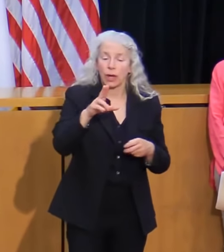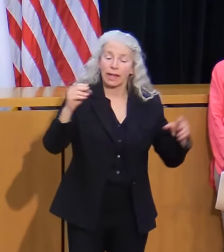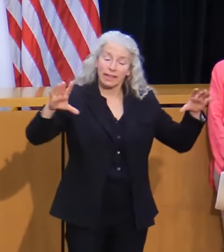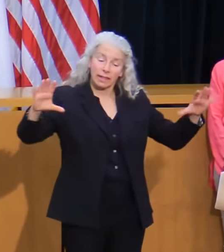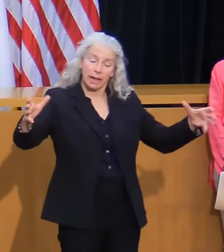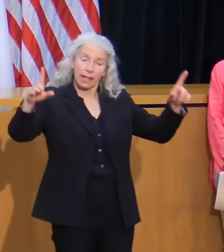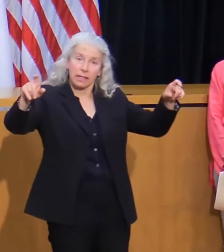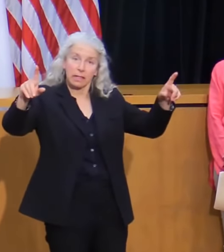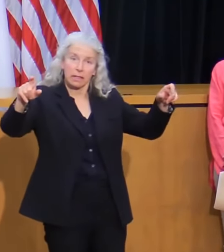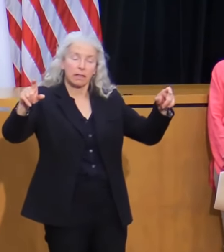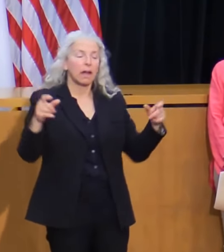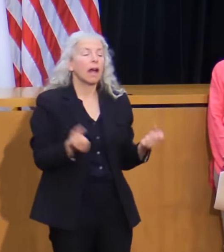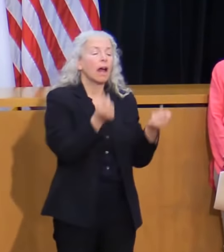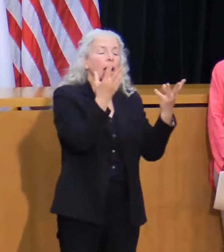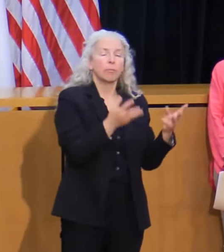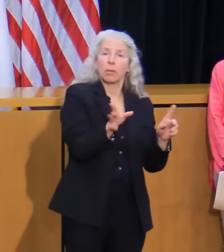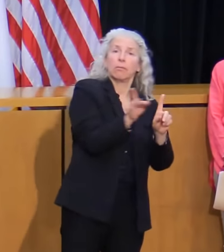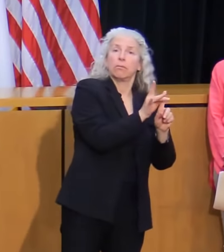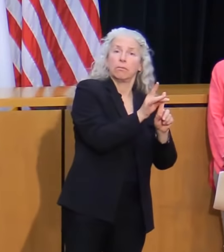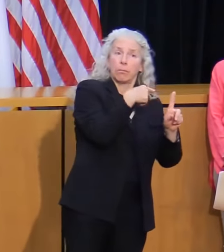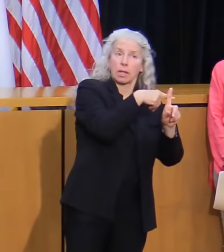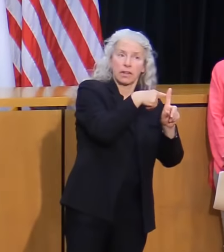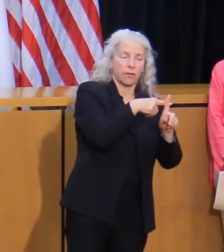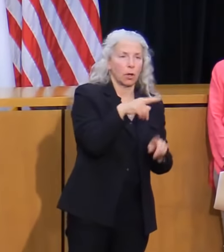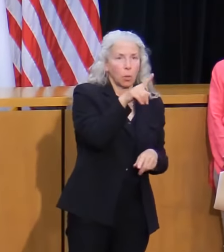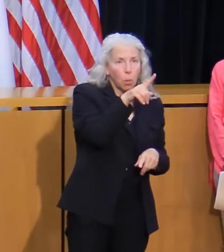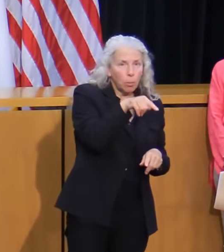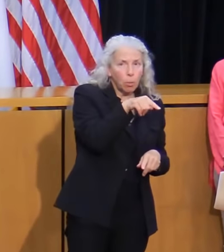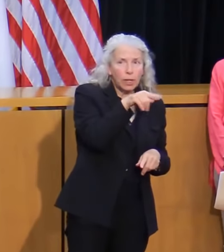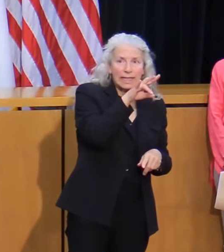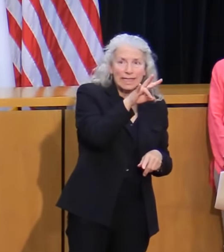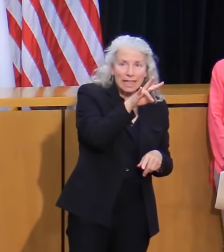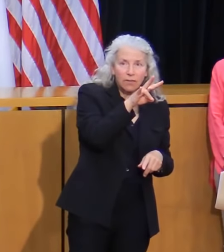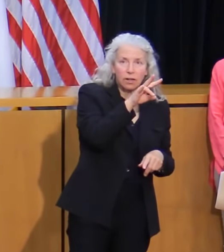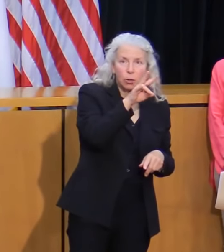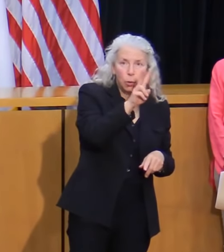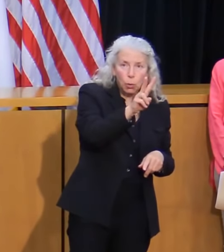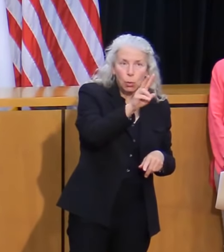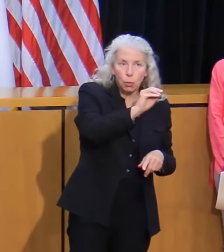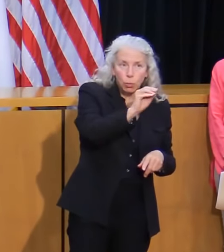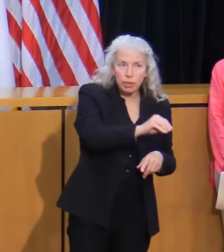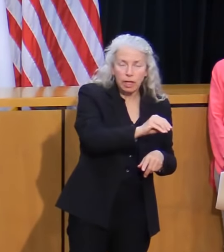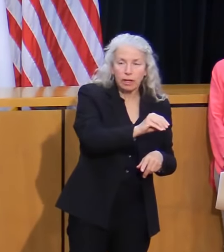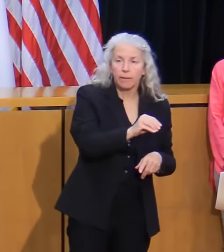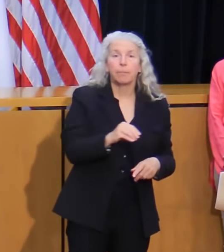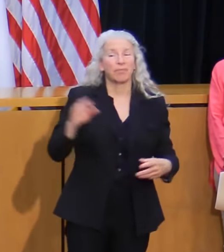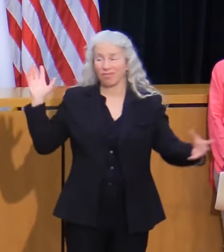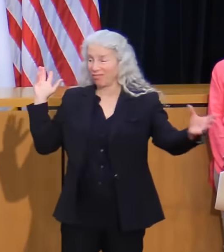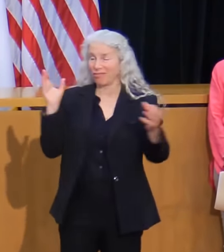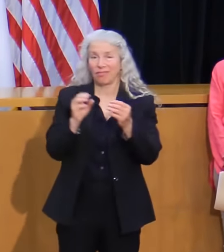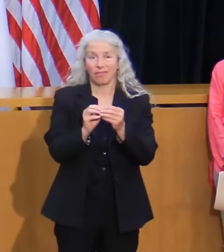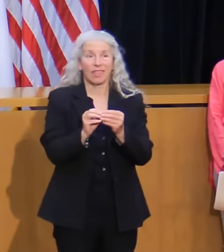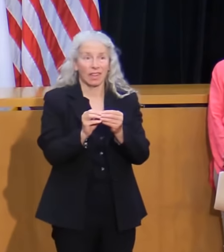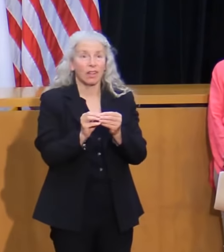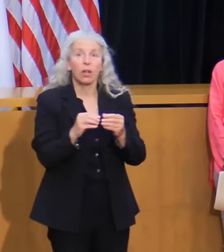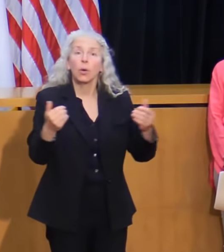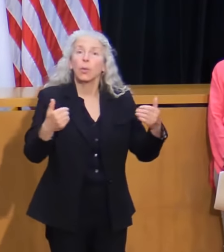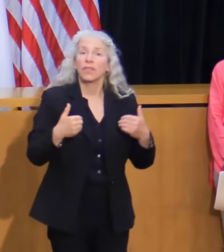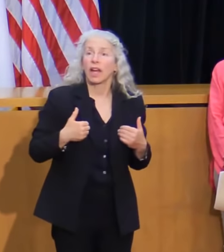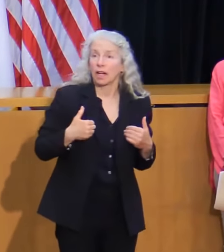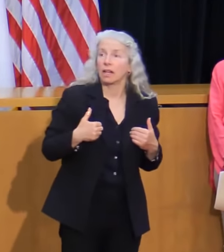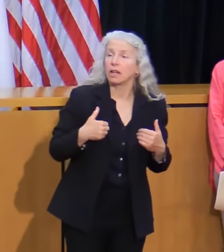is 1.72%. With respect to vaccines, 5.7 million total doses have been administered in